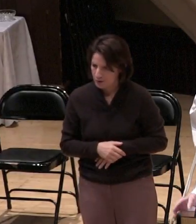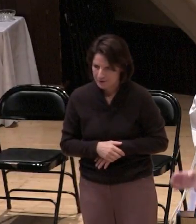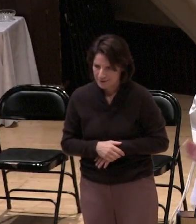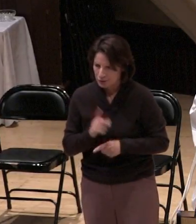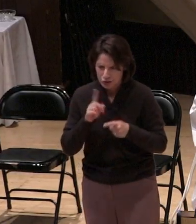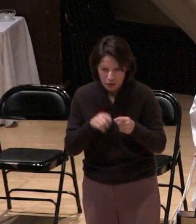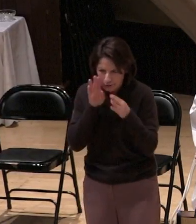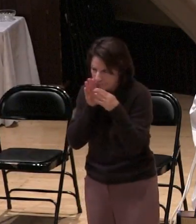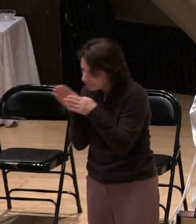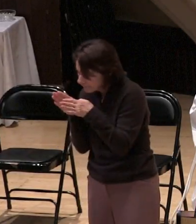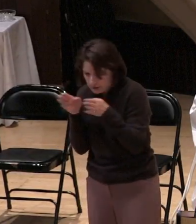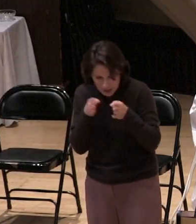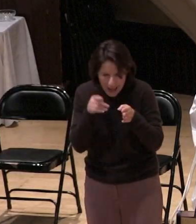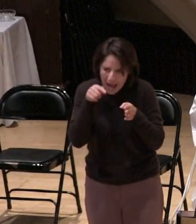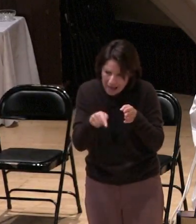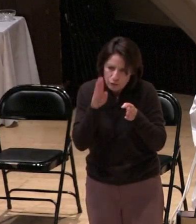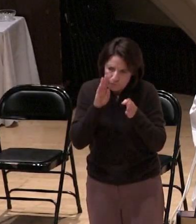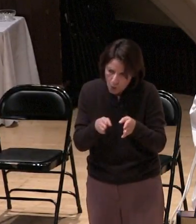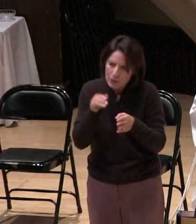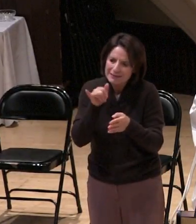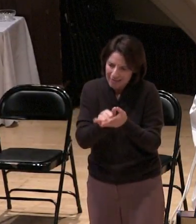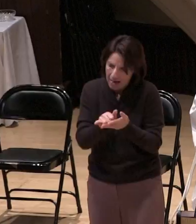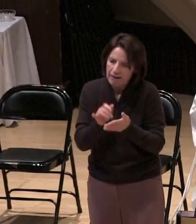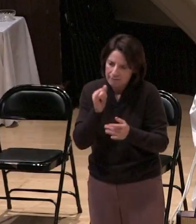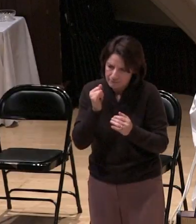could do except focus on that.